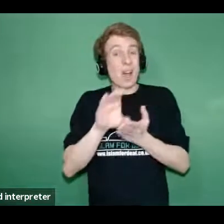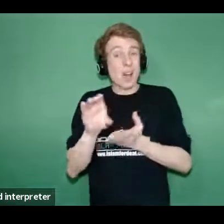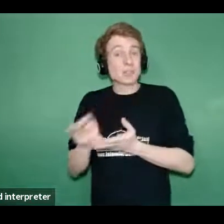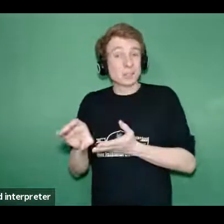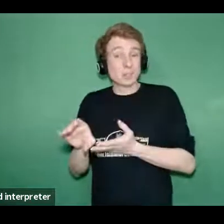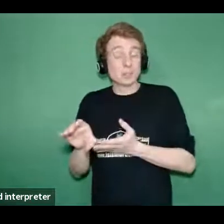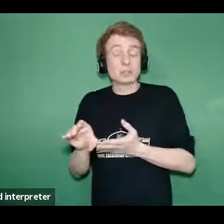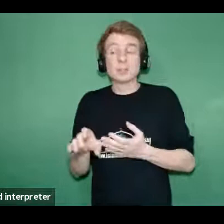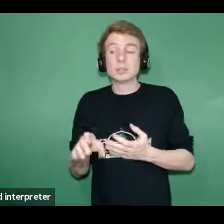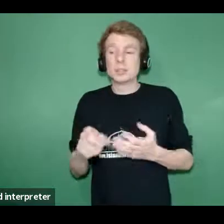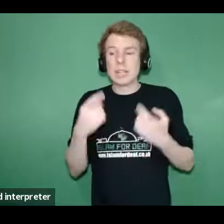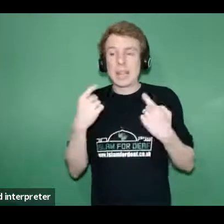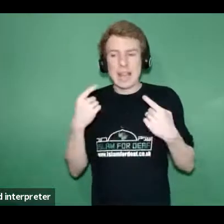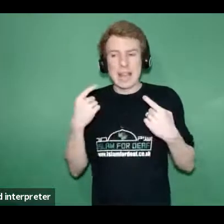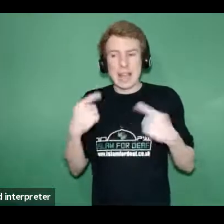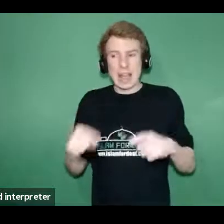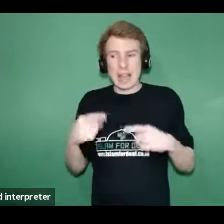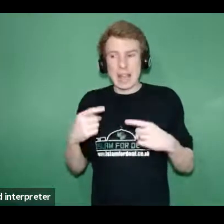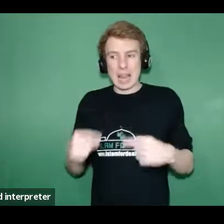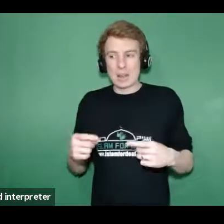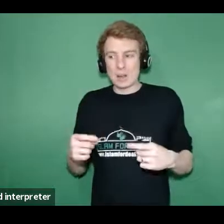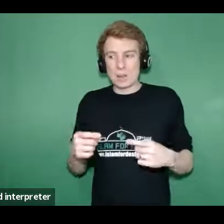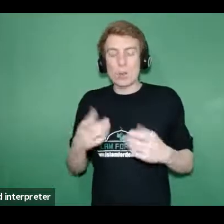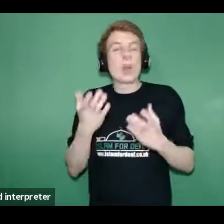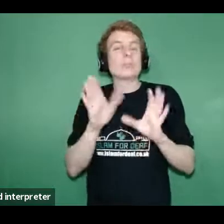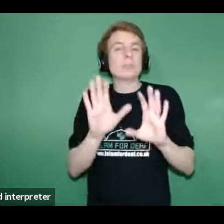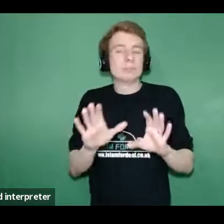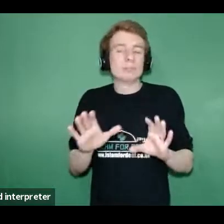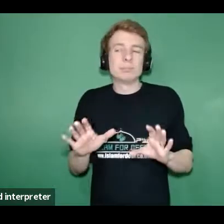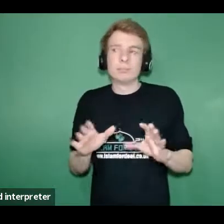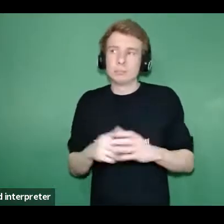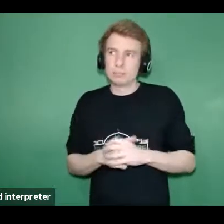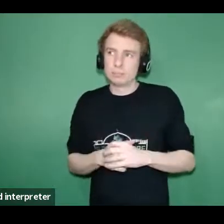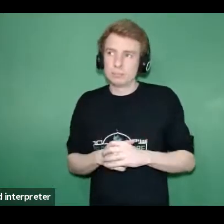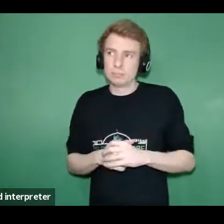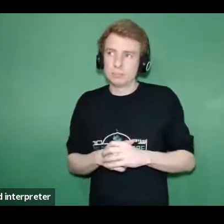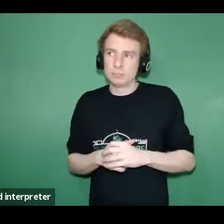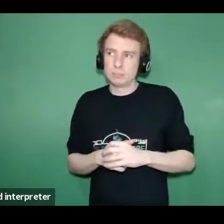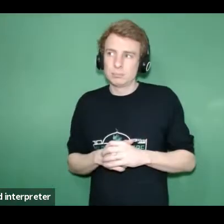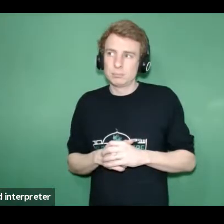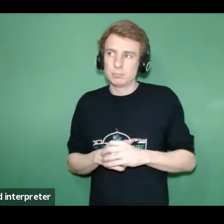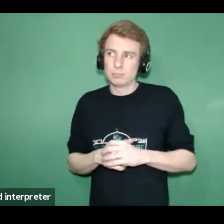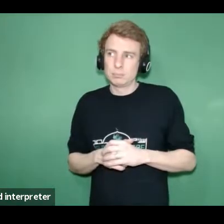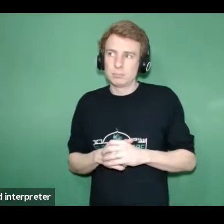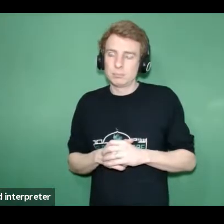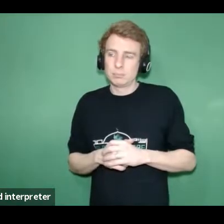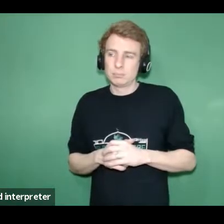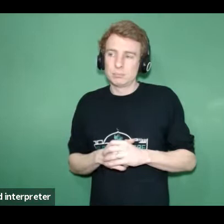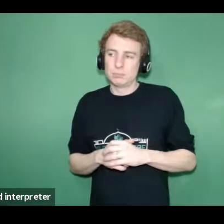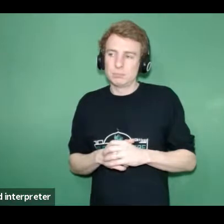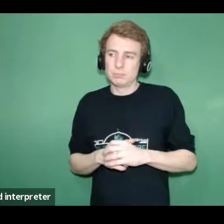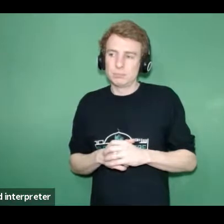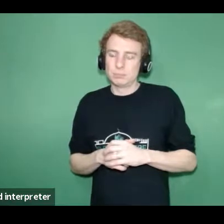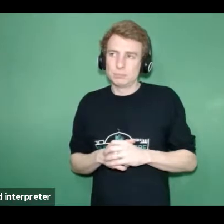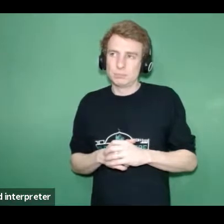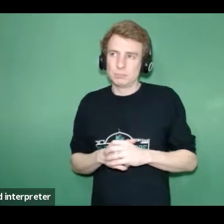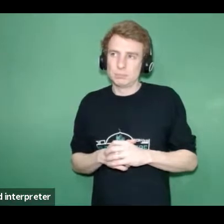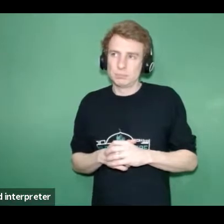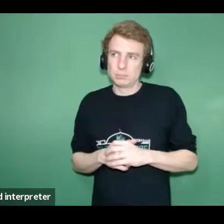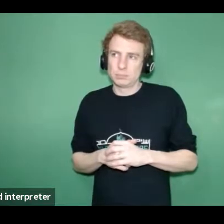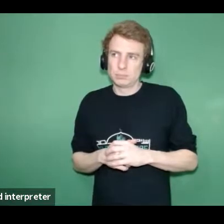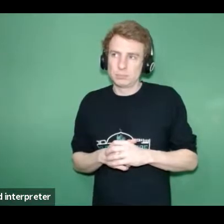permissible for poor people at iftar, to feed poor people in iftar? Is that